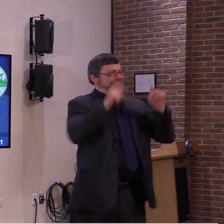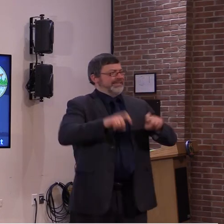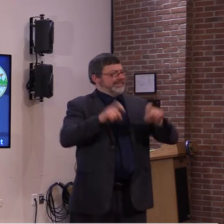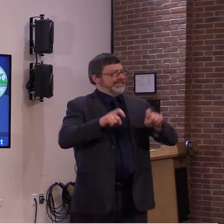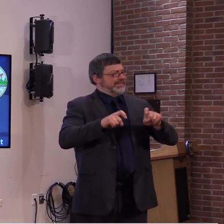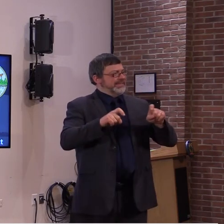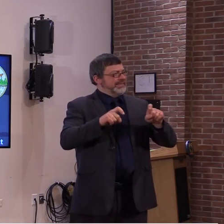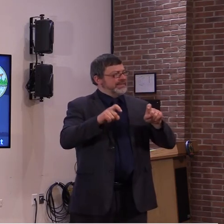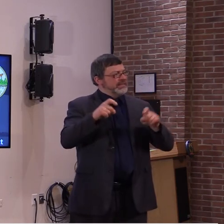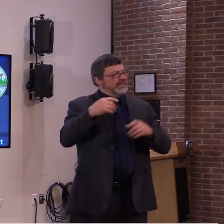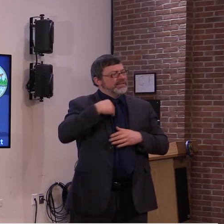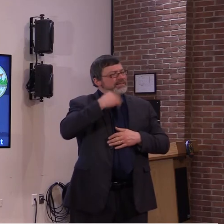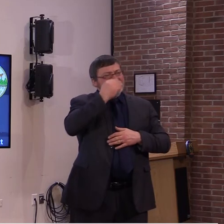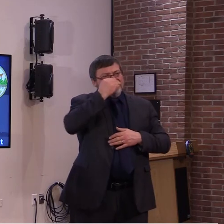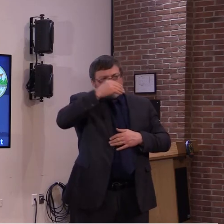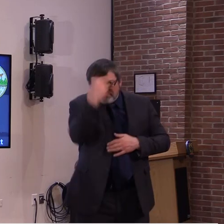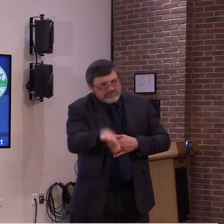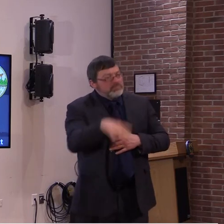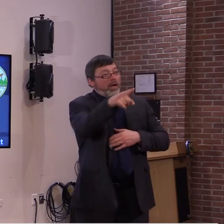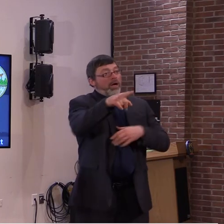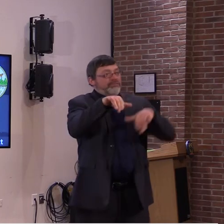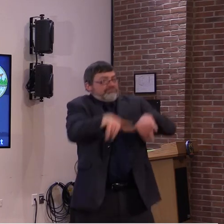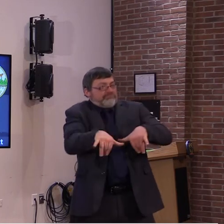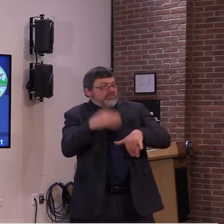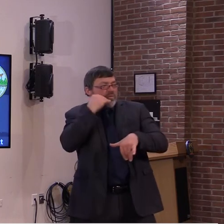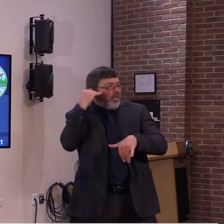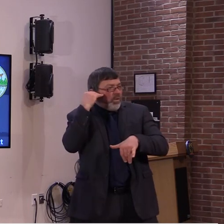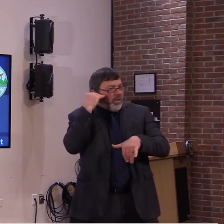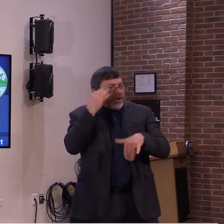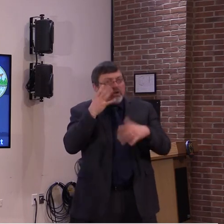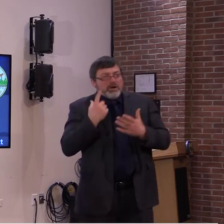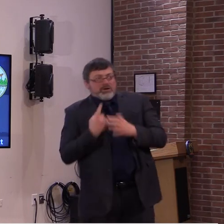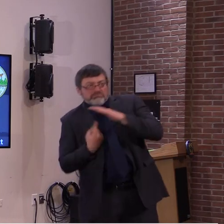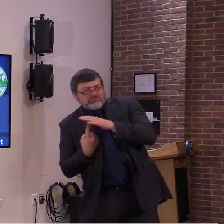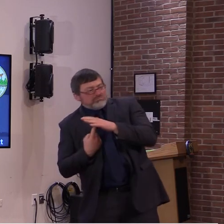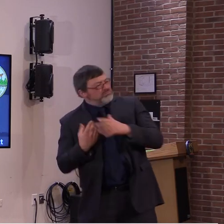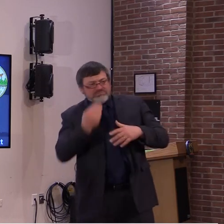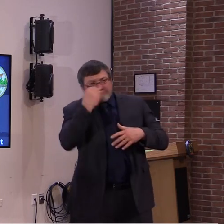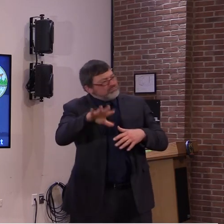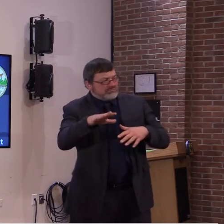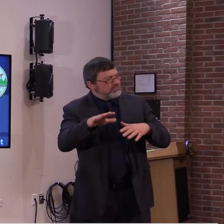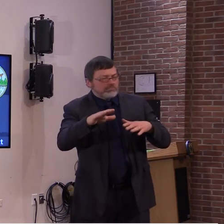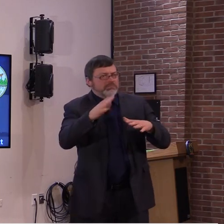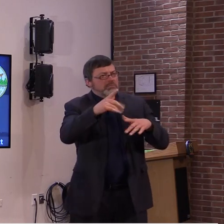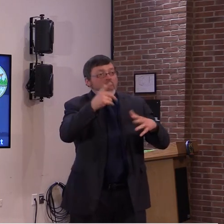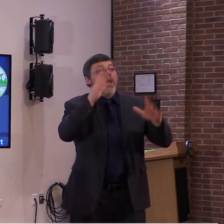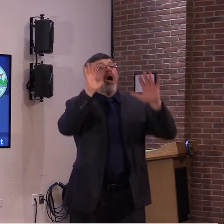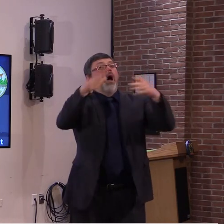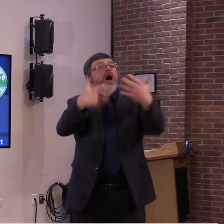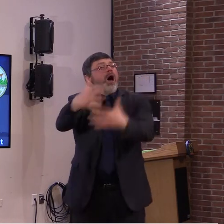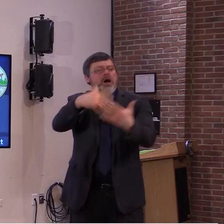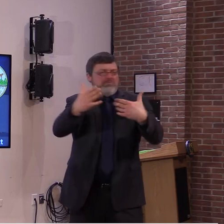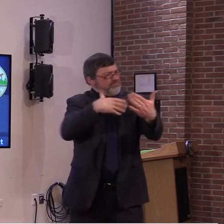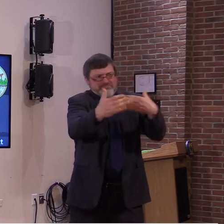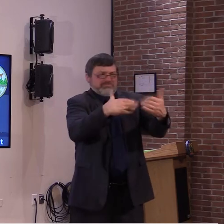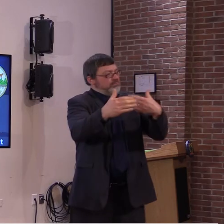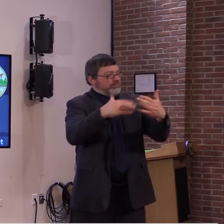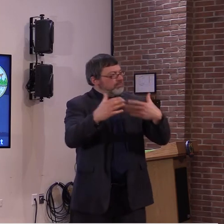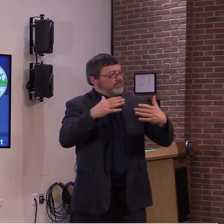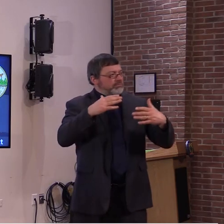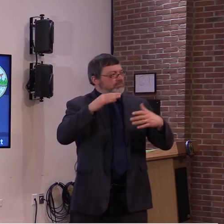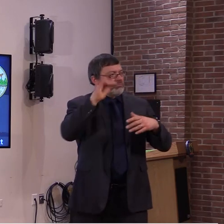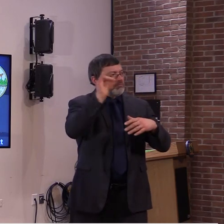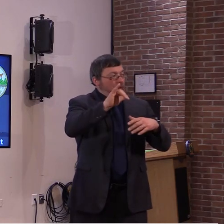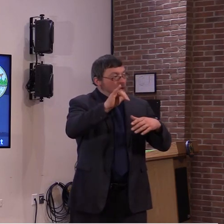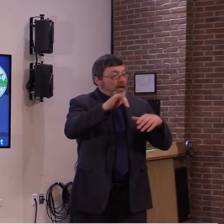rules and saw more people over the holidays, or if you had a potential exposure to someone who has